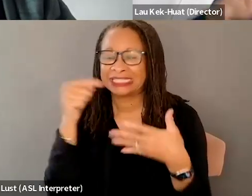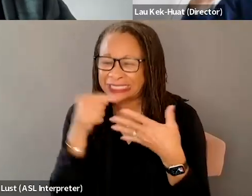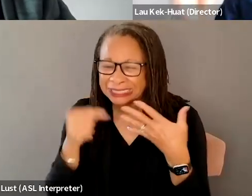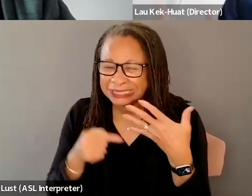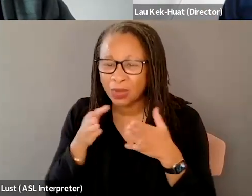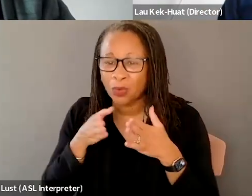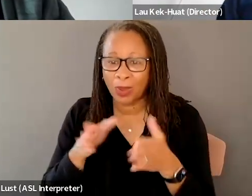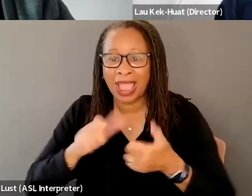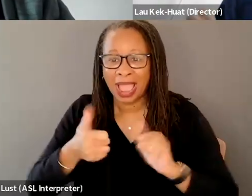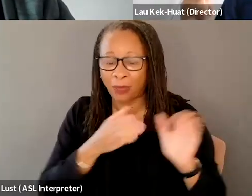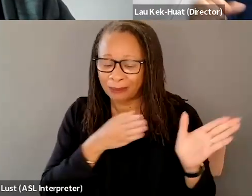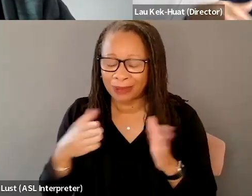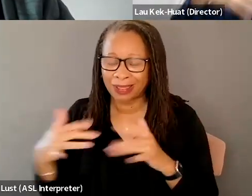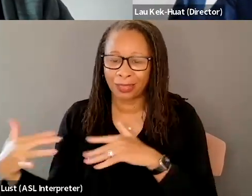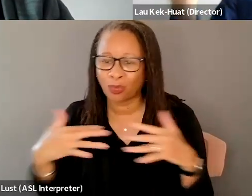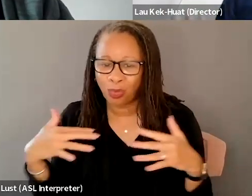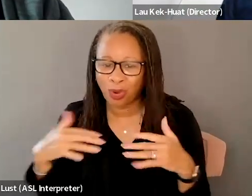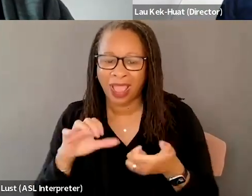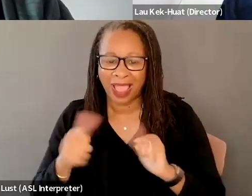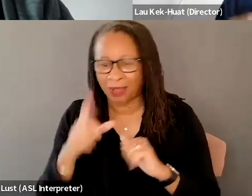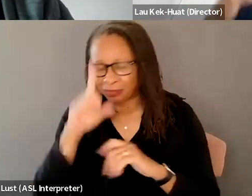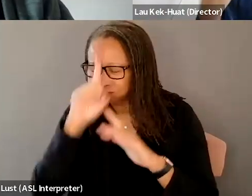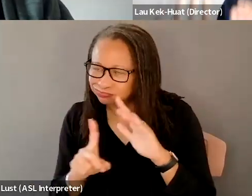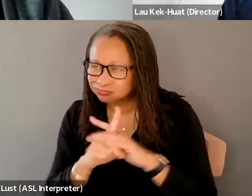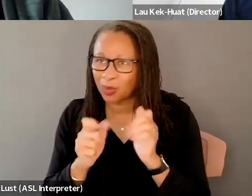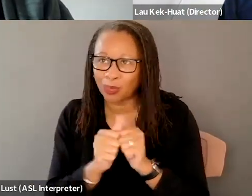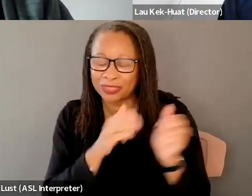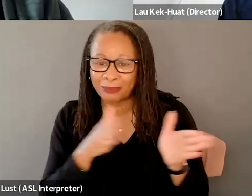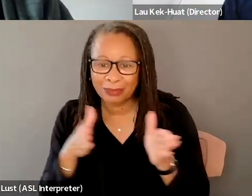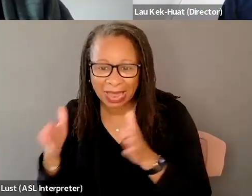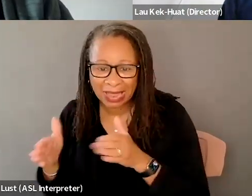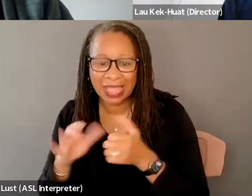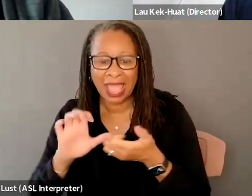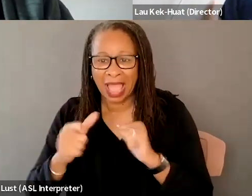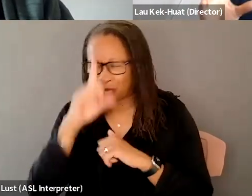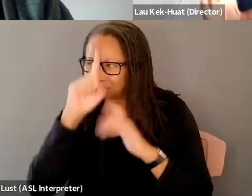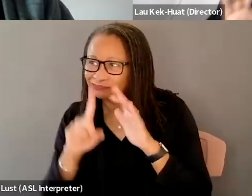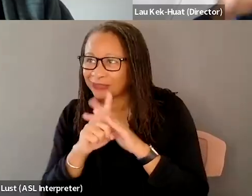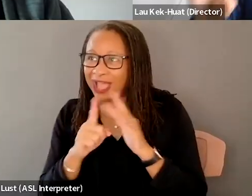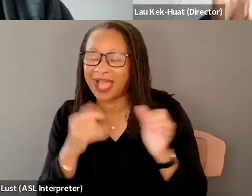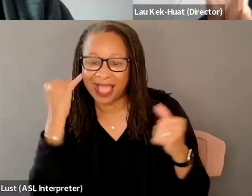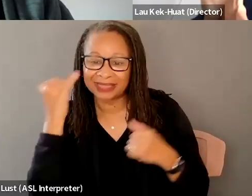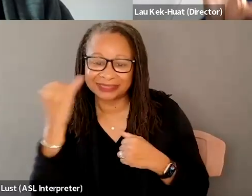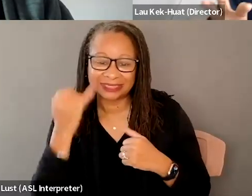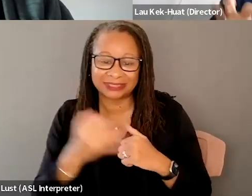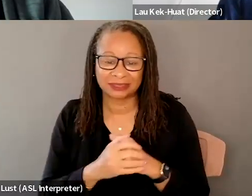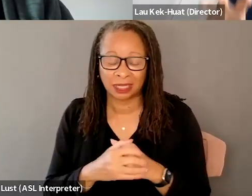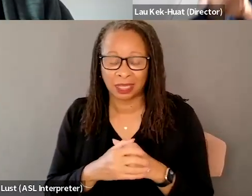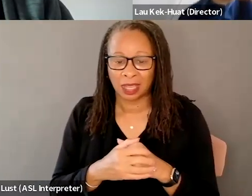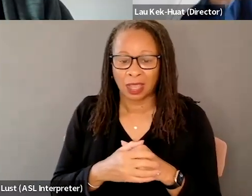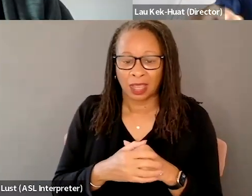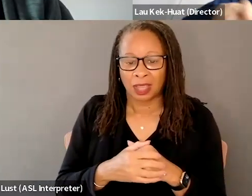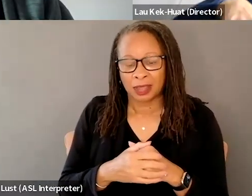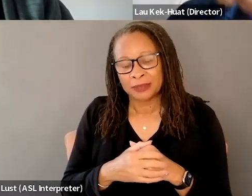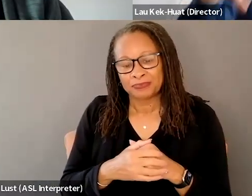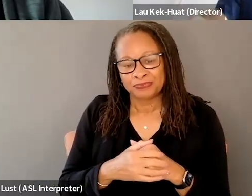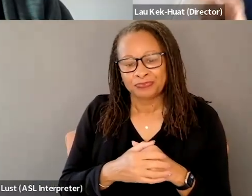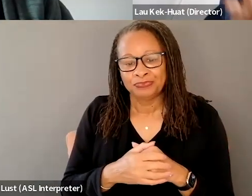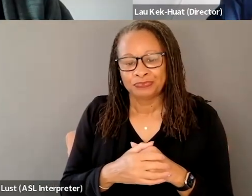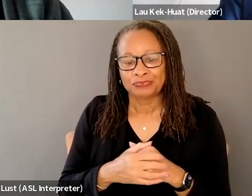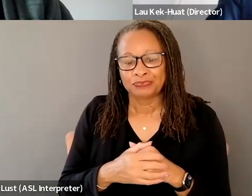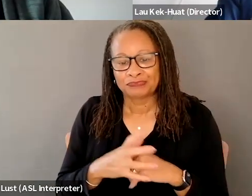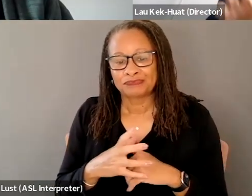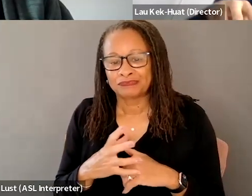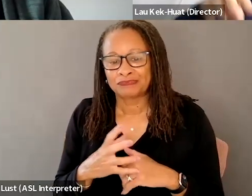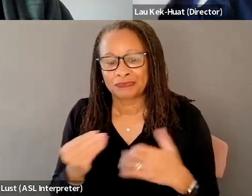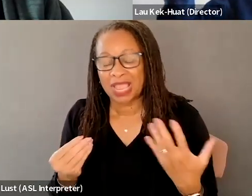how he planned the war, how he come up with the plan, how he come up with the ideas. And I verified also what he was written